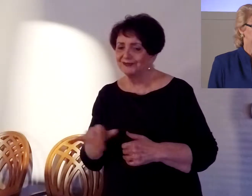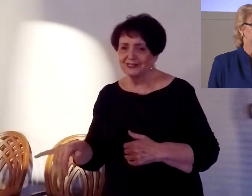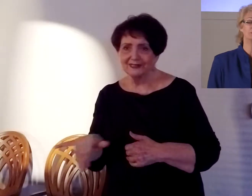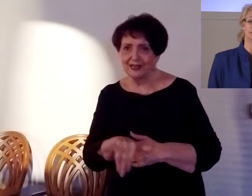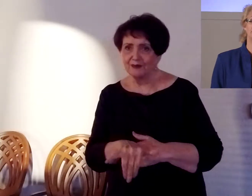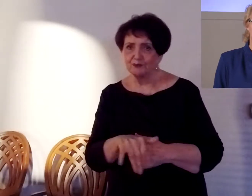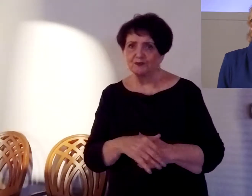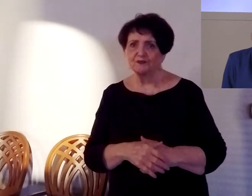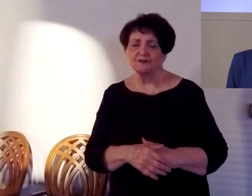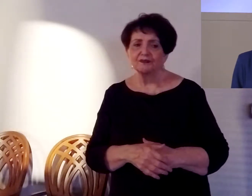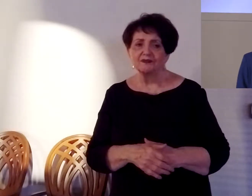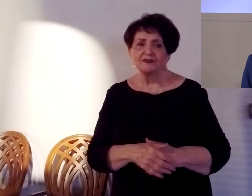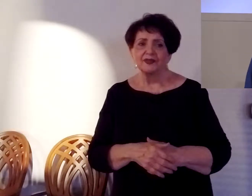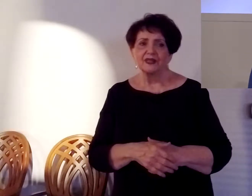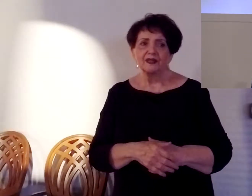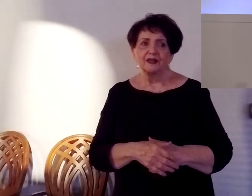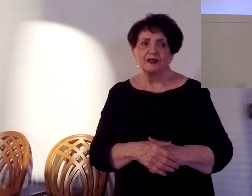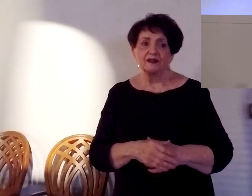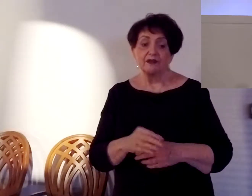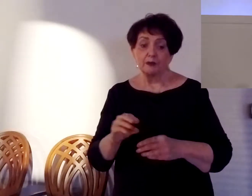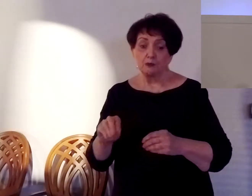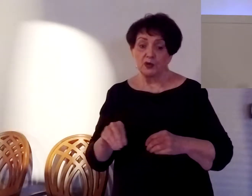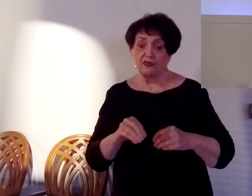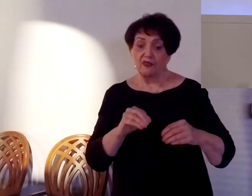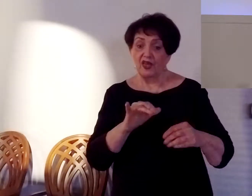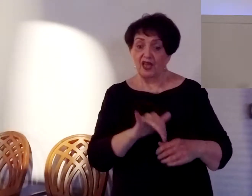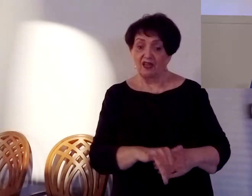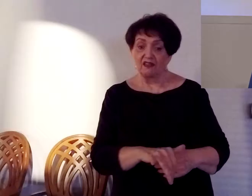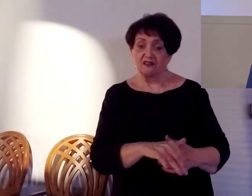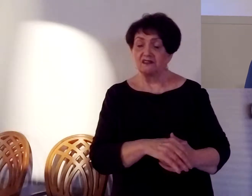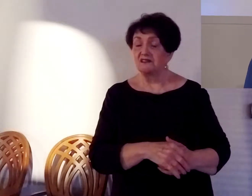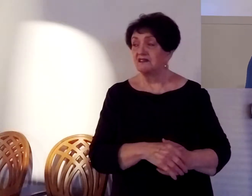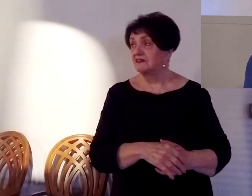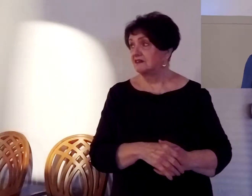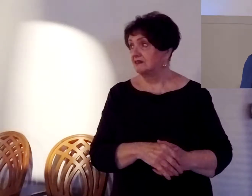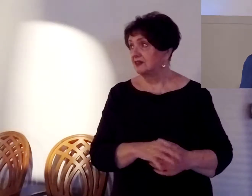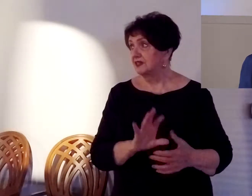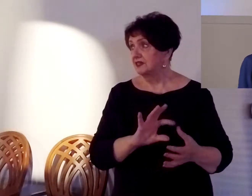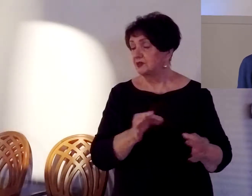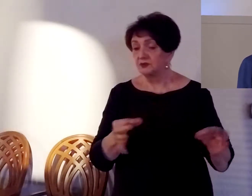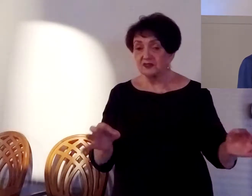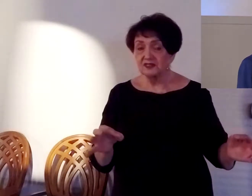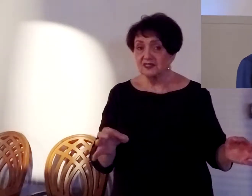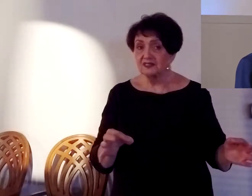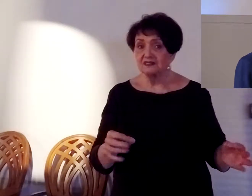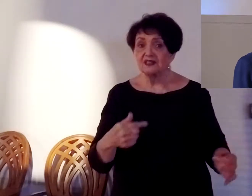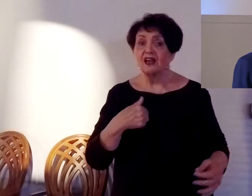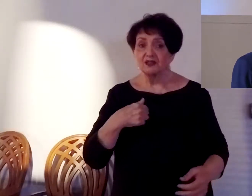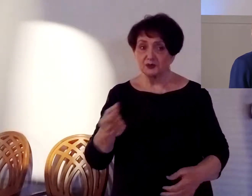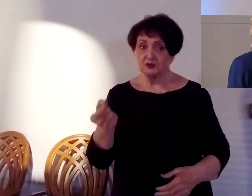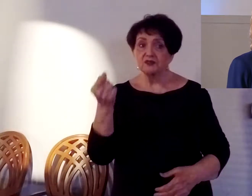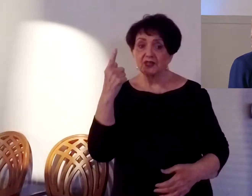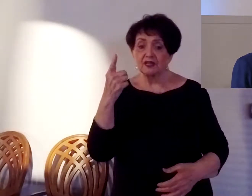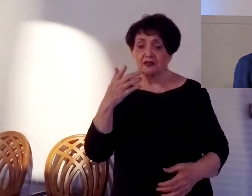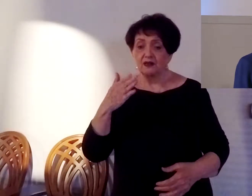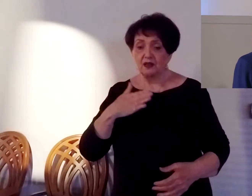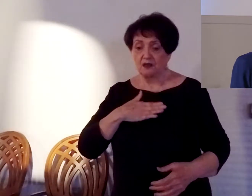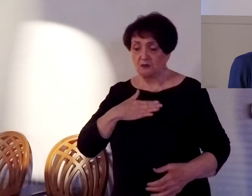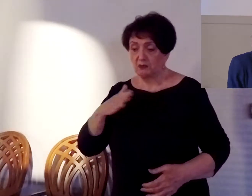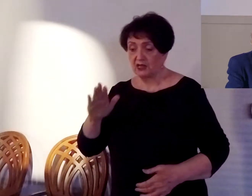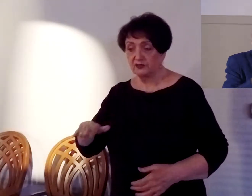Now, when I put that into context, I get that my child needs support to